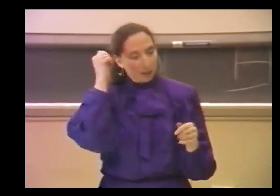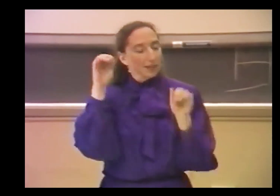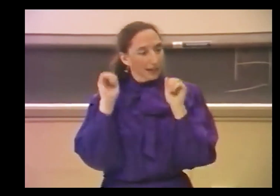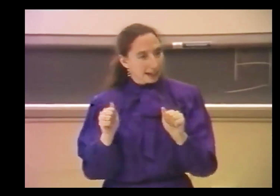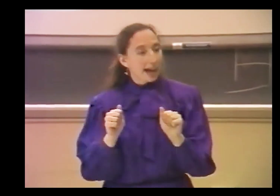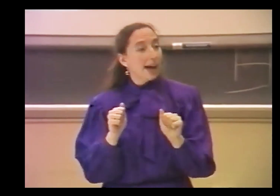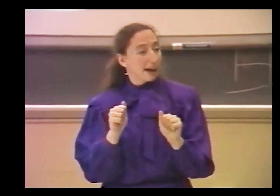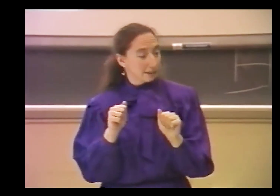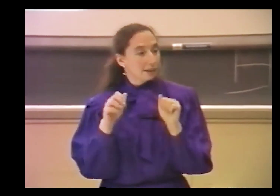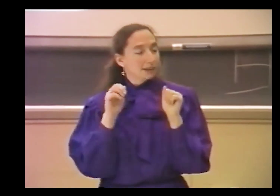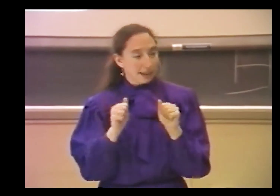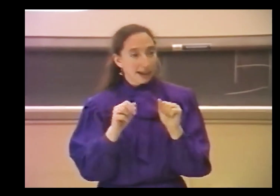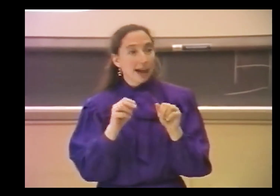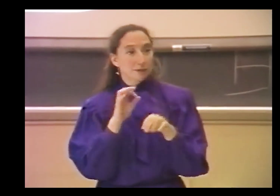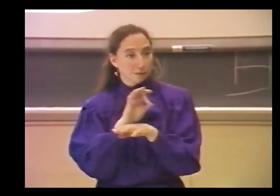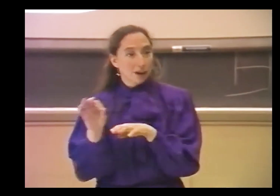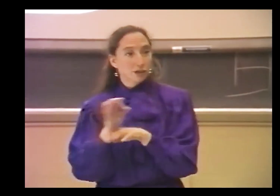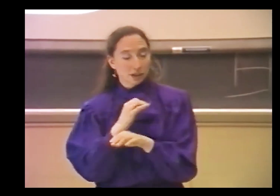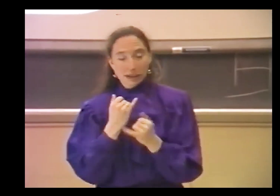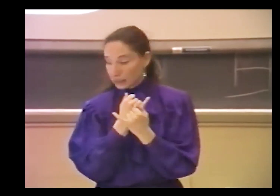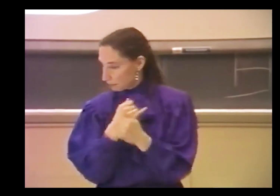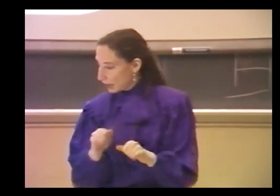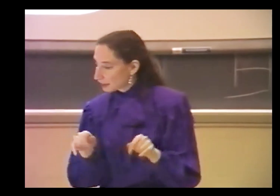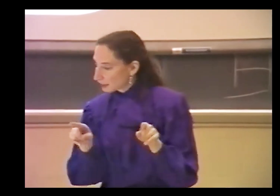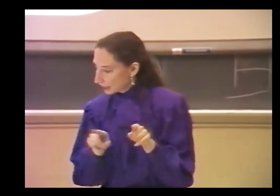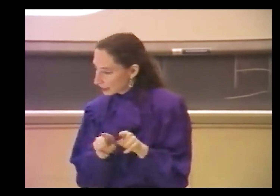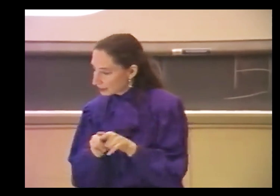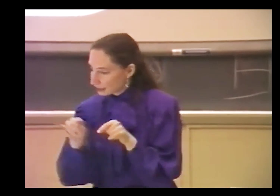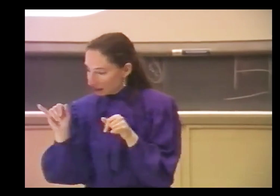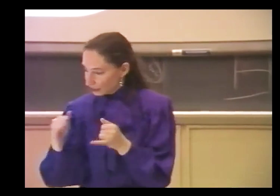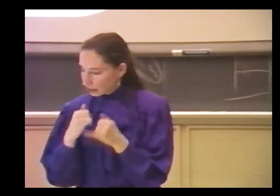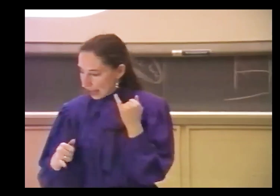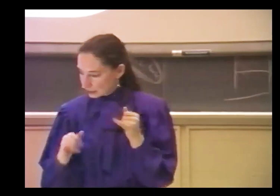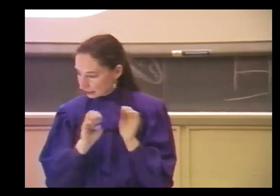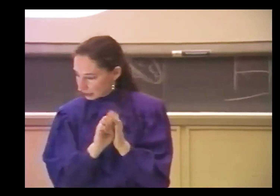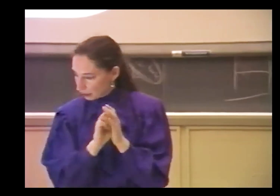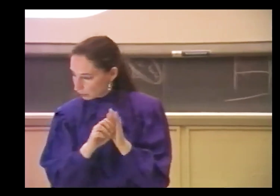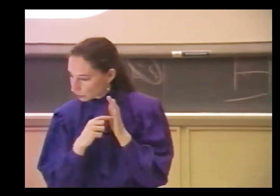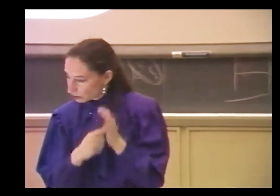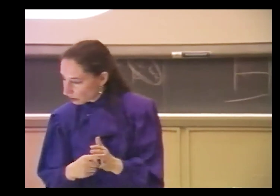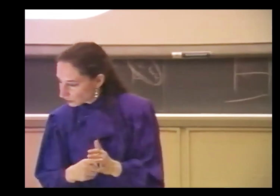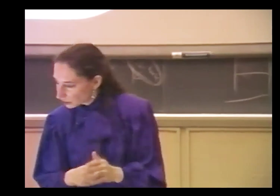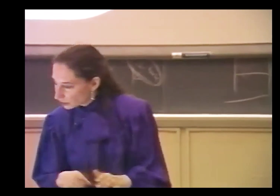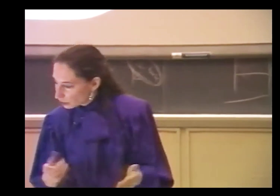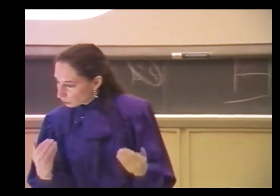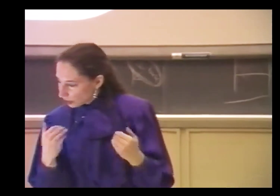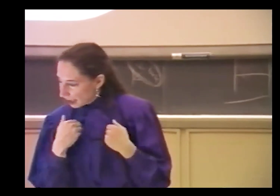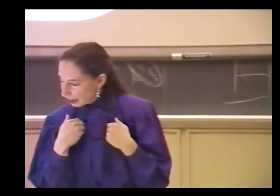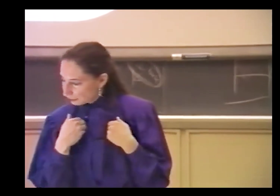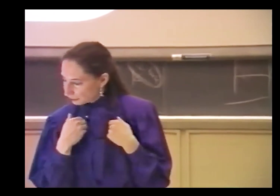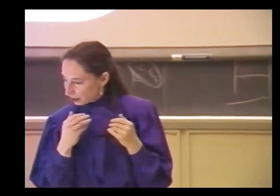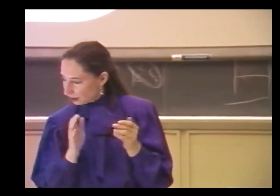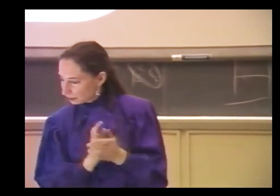because they can function independently, as this last example shows. We have a